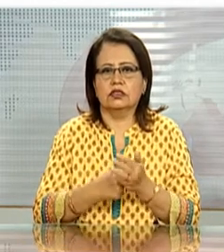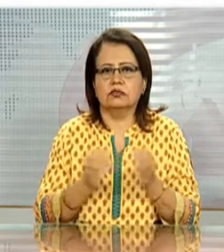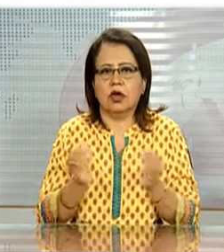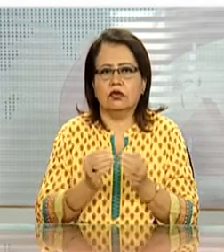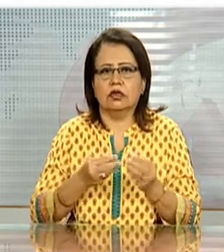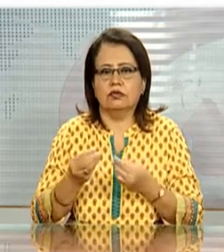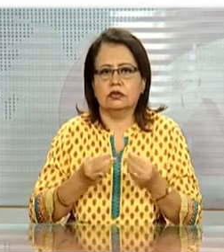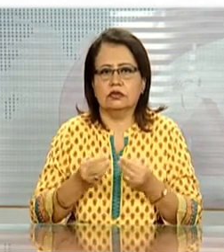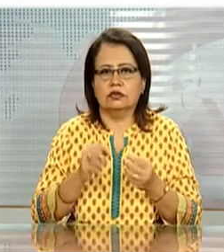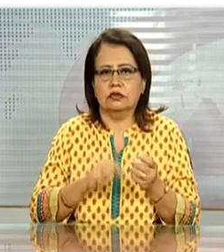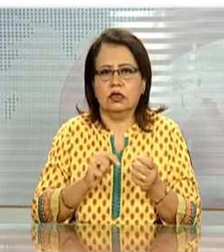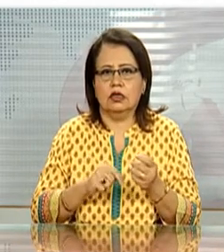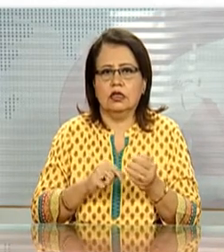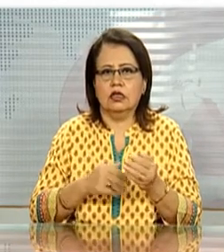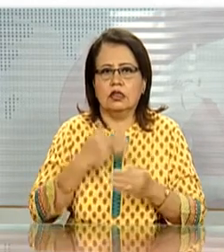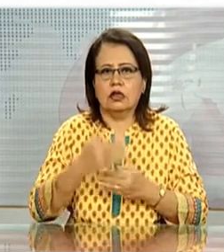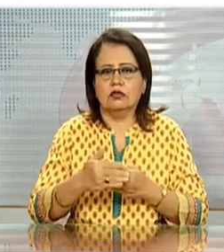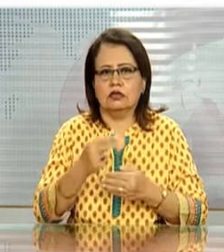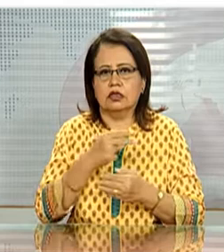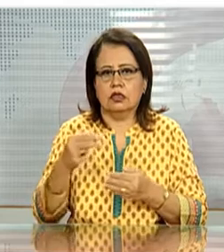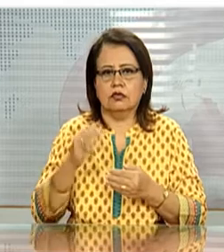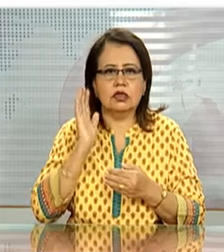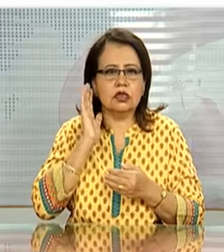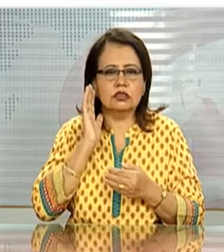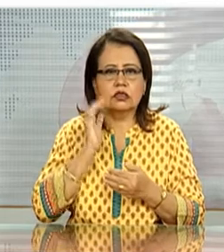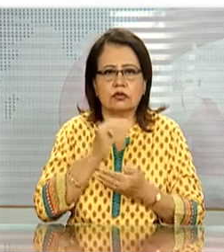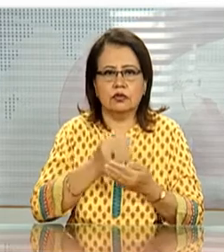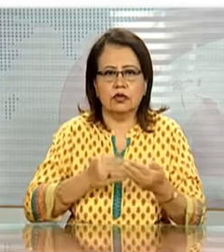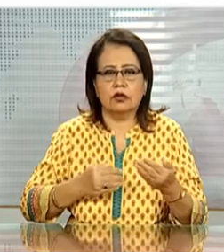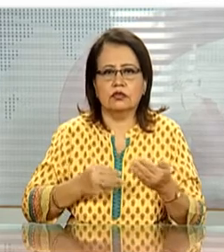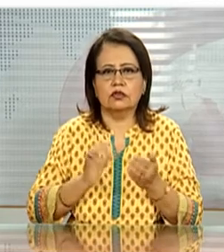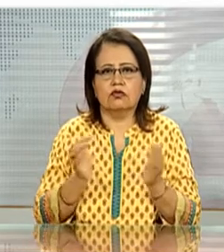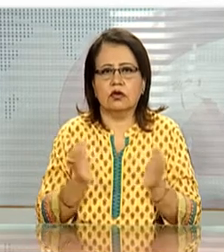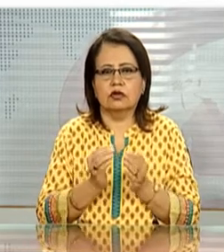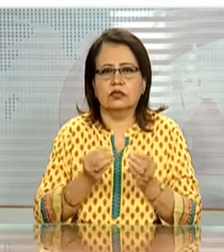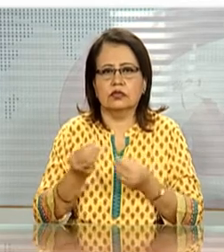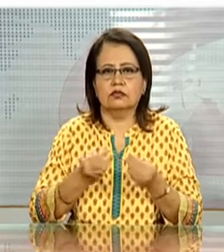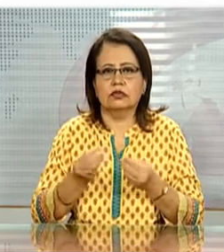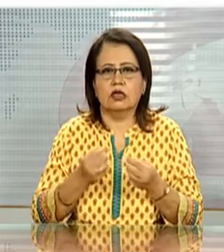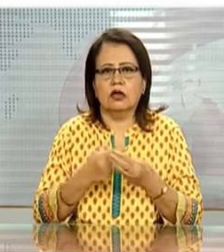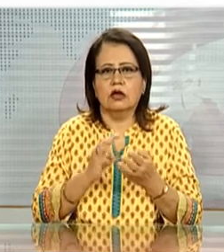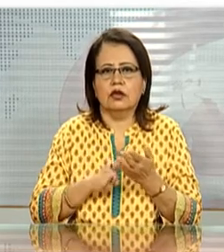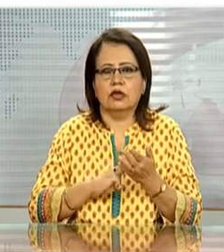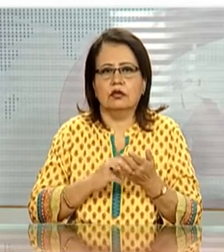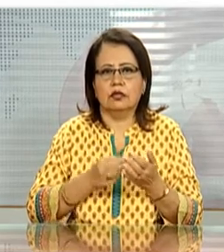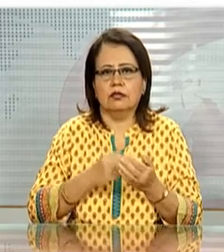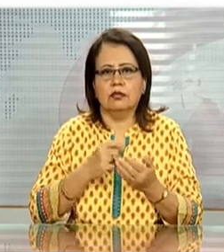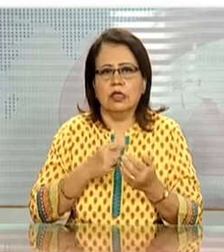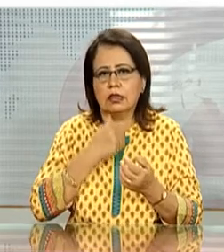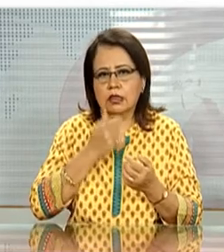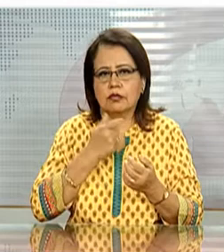religious minorities today the Outreach is aimed at listening to the Grievances of minorities and empowering